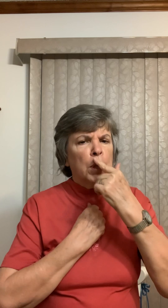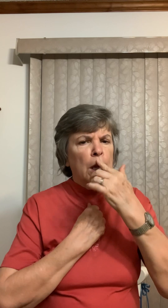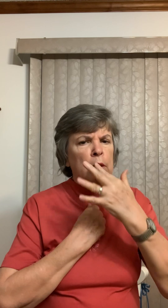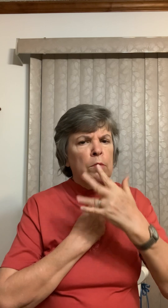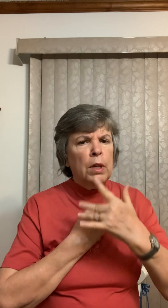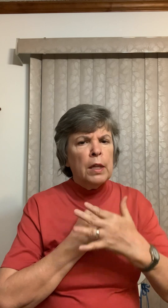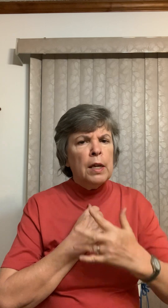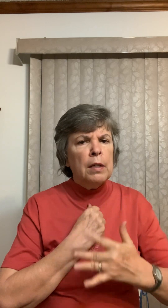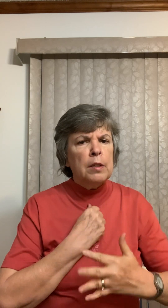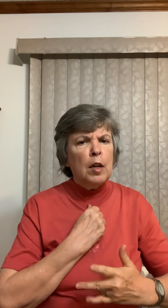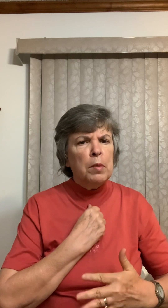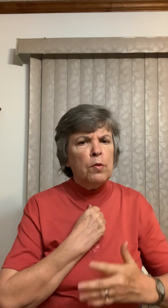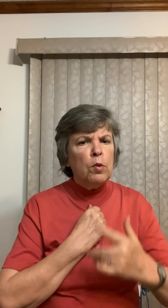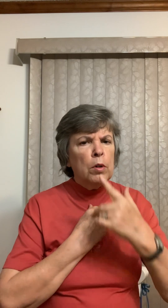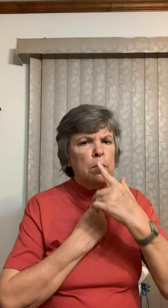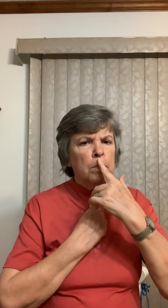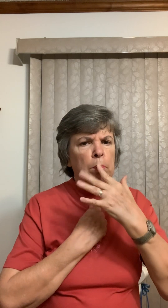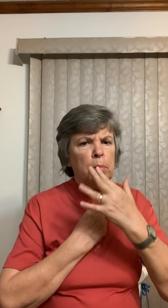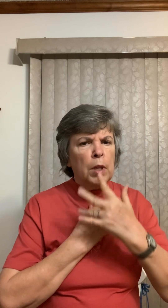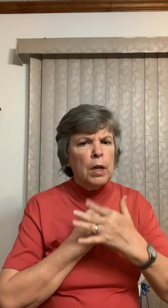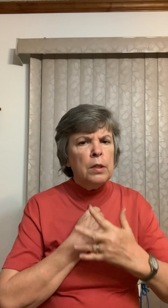blood. We had that sign before. Blood